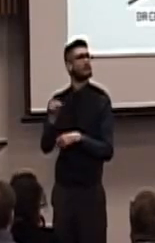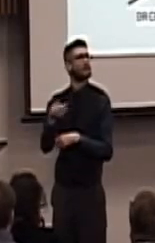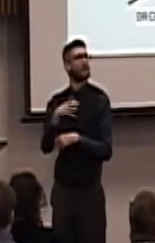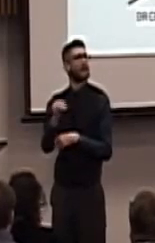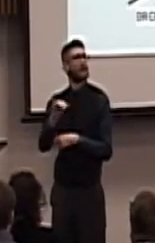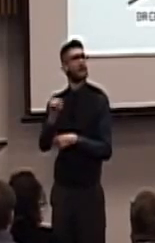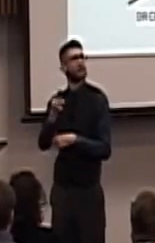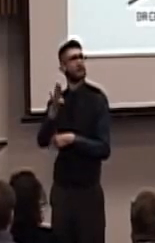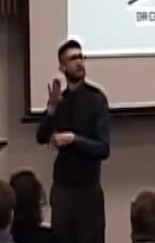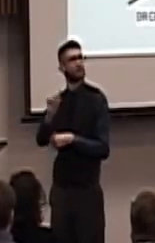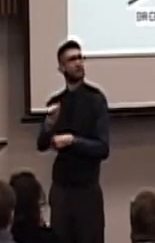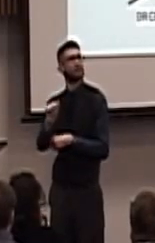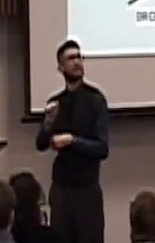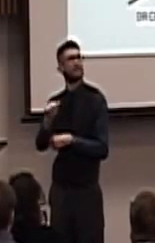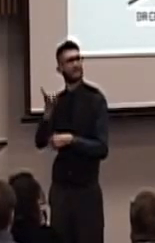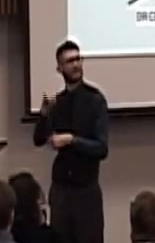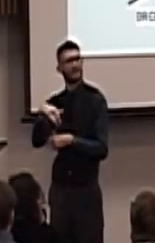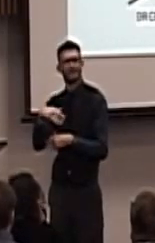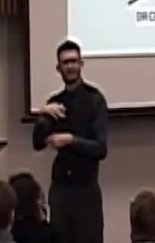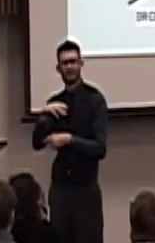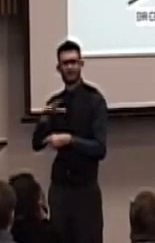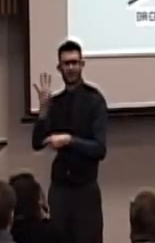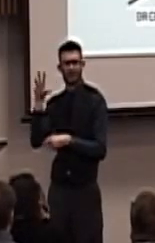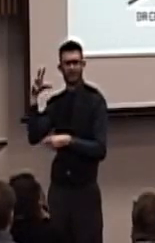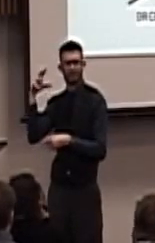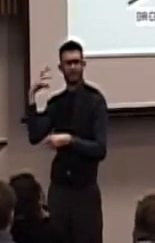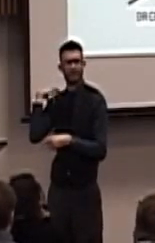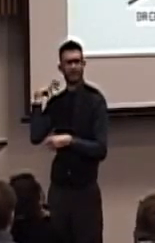you see Bor. There